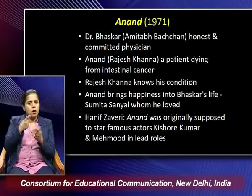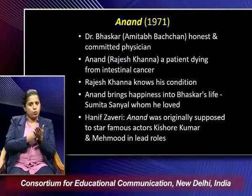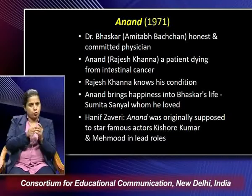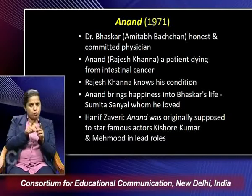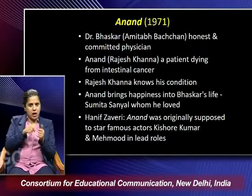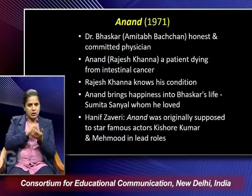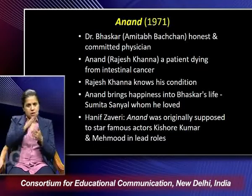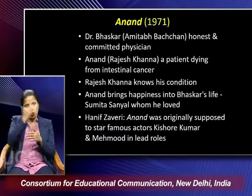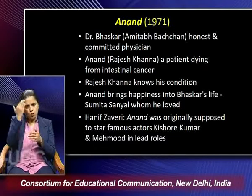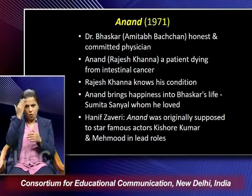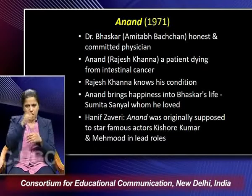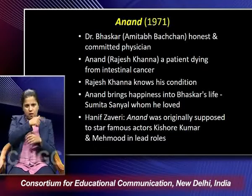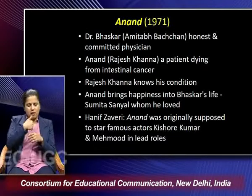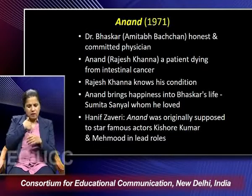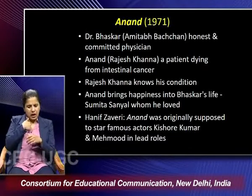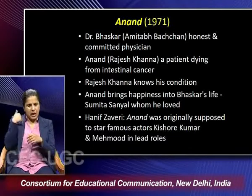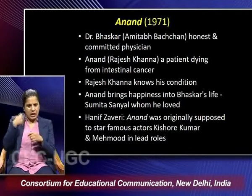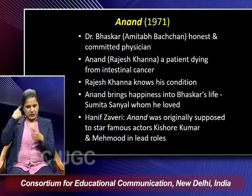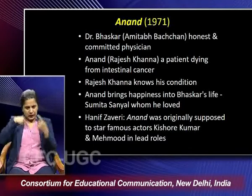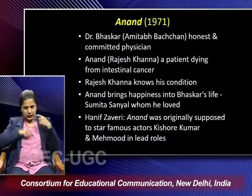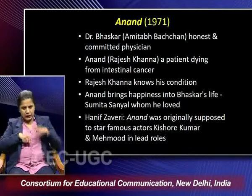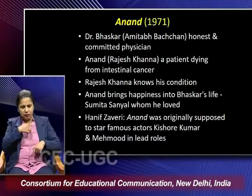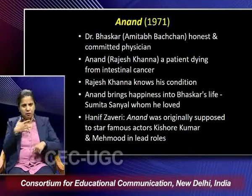his condition, and despite knowing his condition,